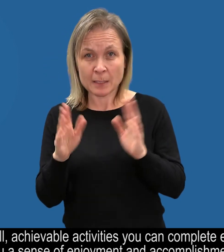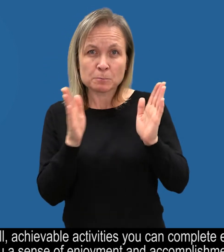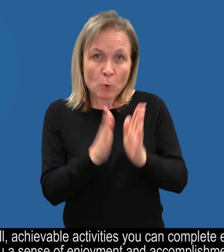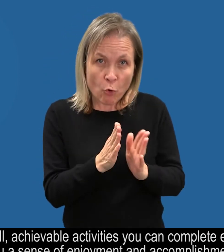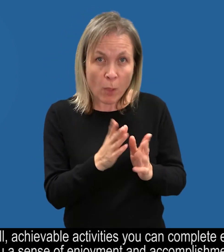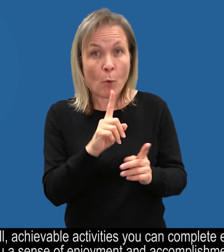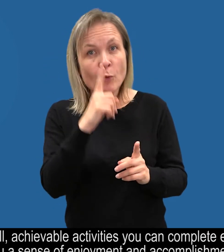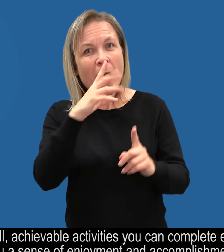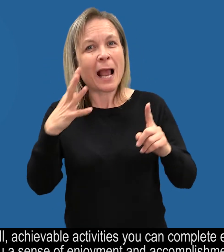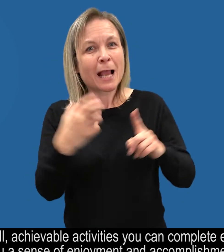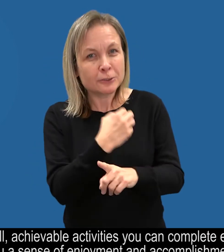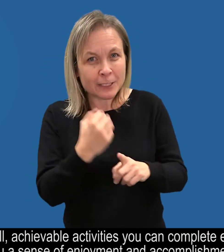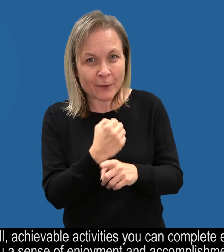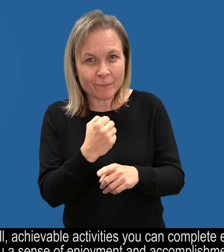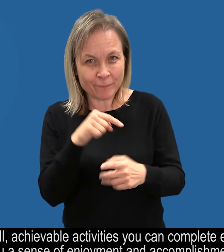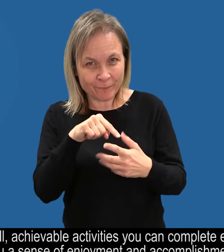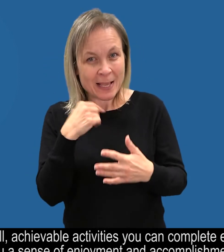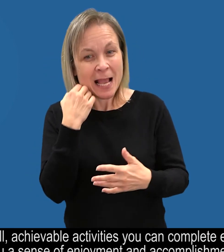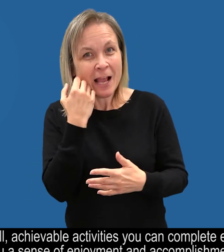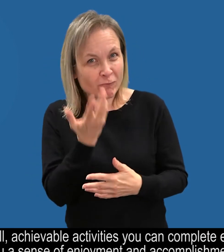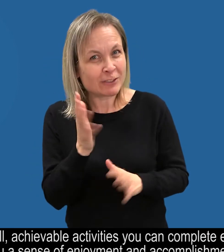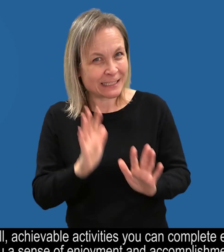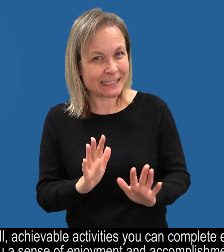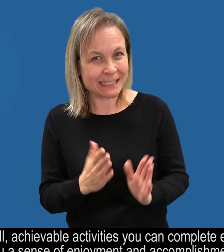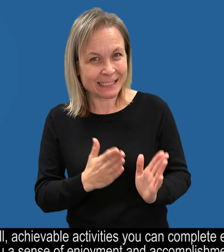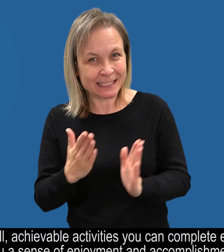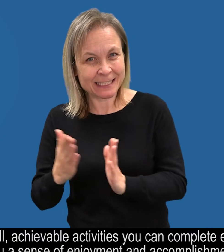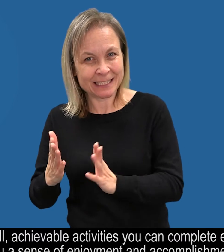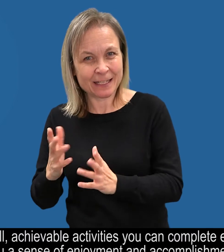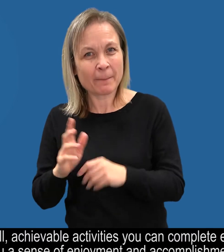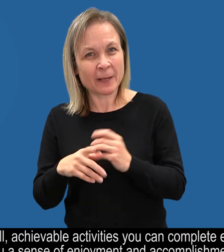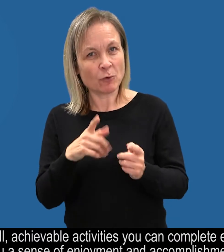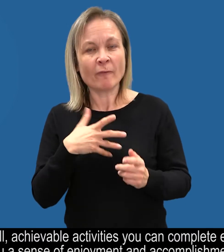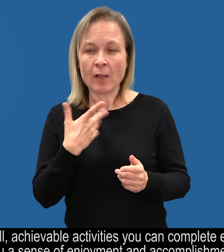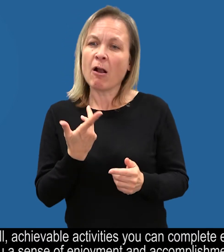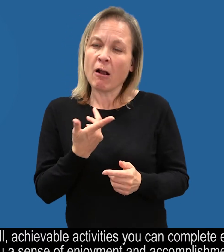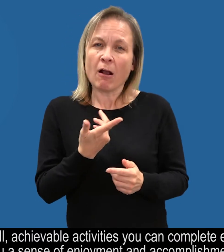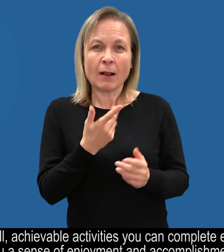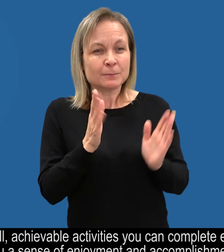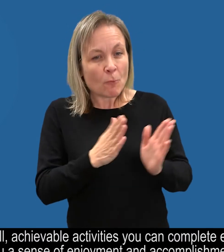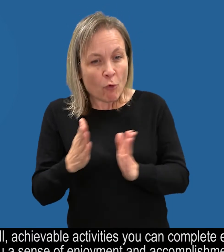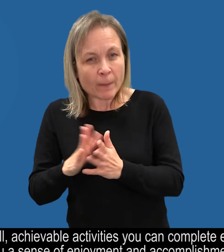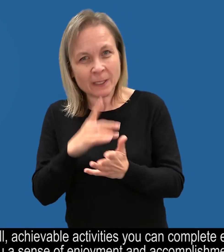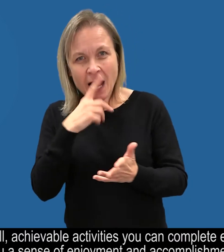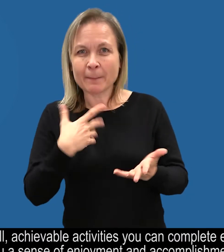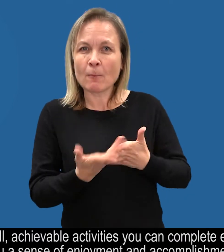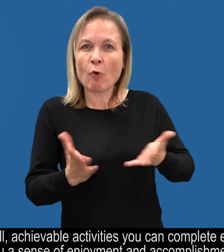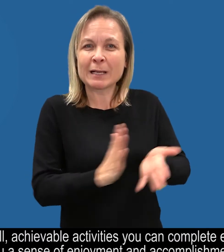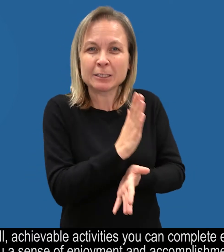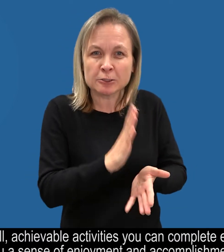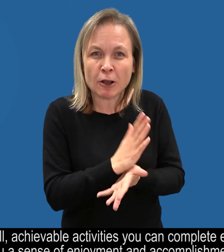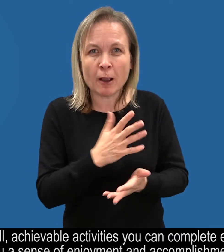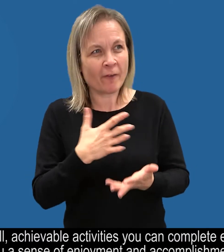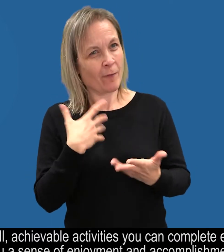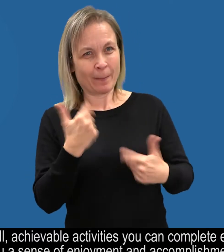Try to think about small, achievable activities you can complete every day that will give you a sense of enjoyment and accomplishment.